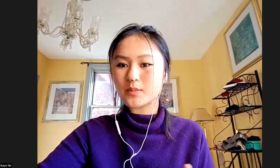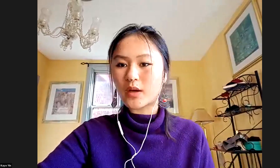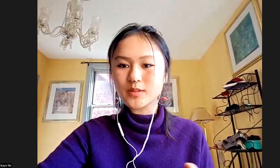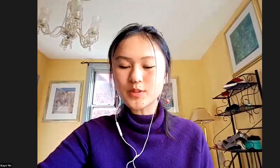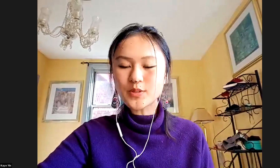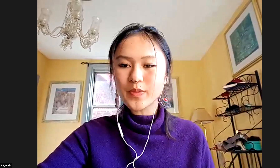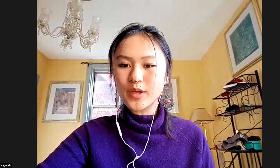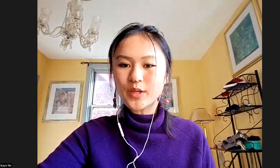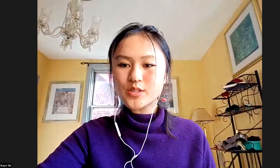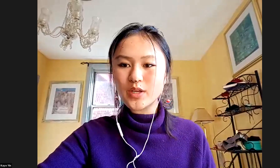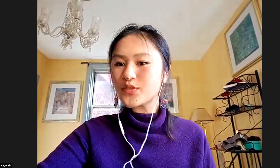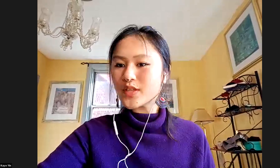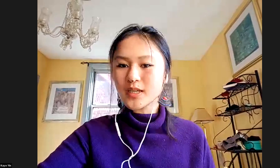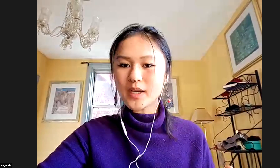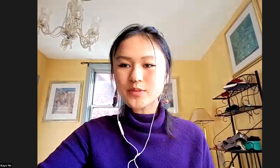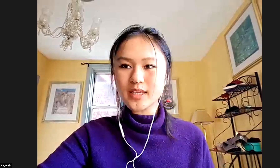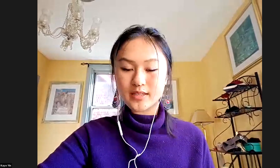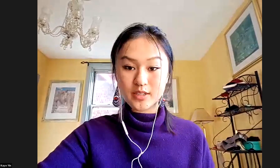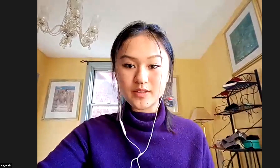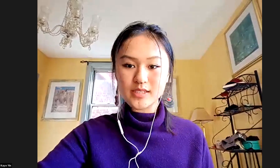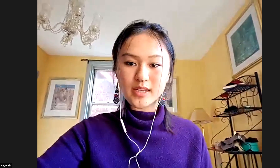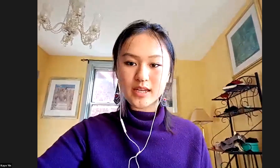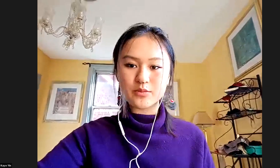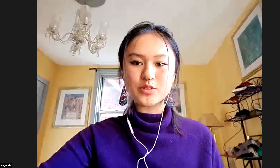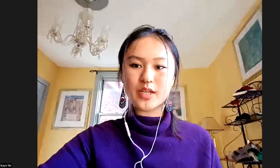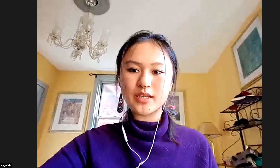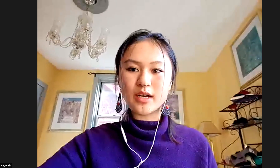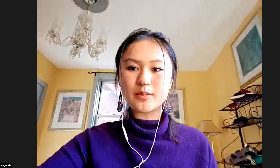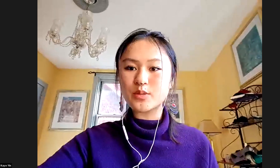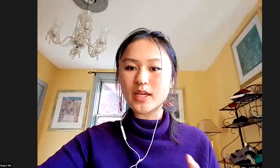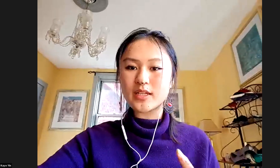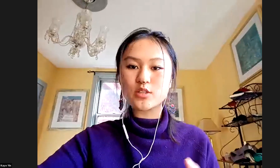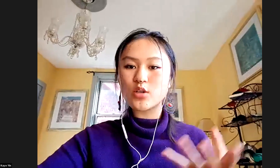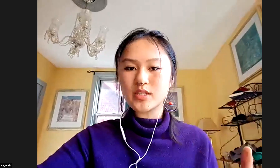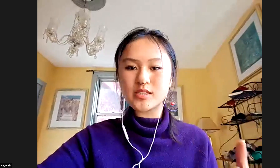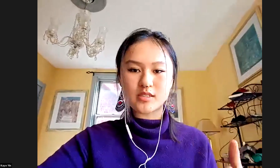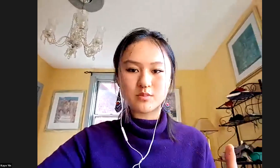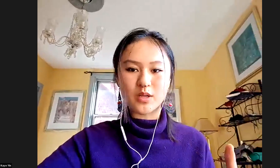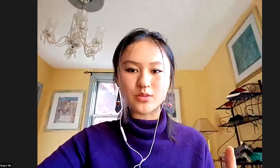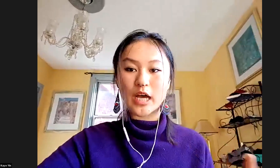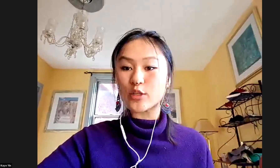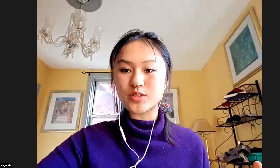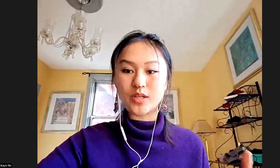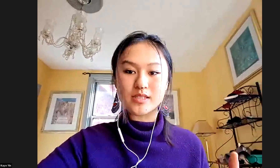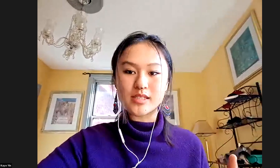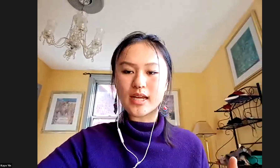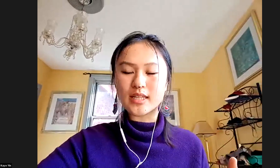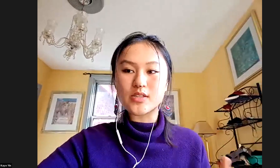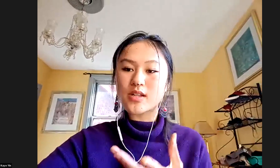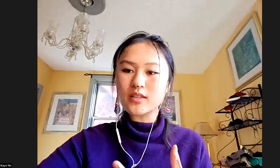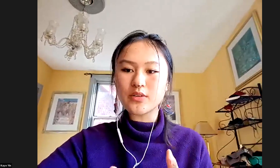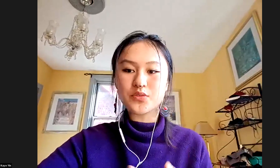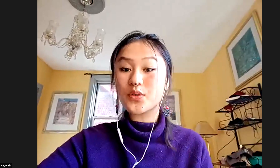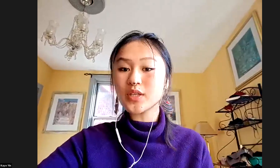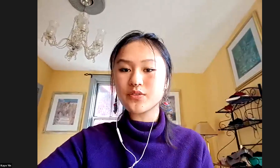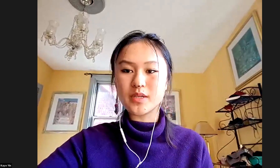are suboptimal. So if you think about it, in the current design, we're training to make the tokenization model output glosses that does